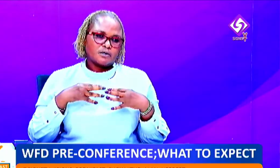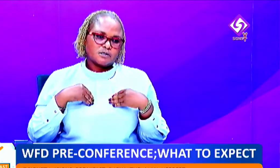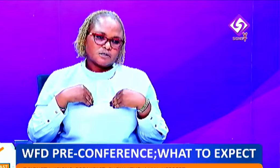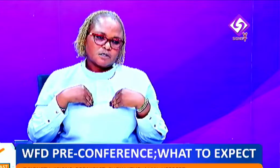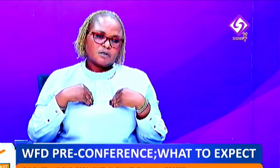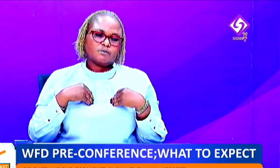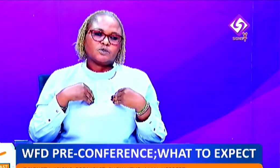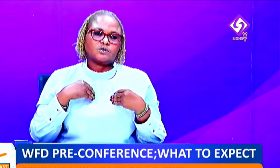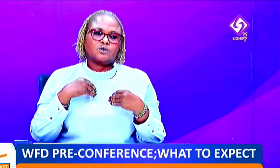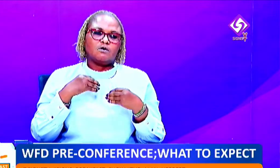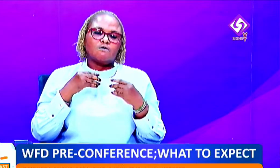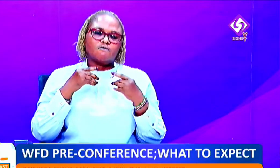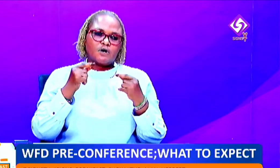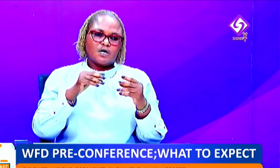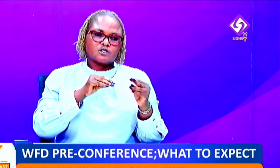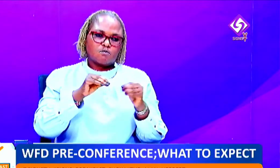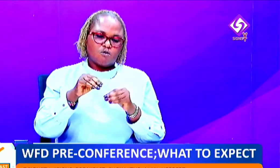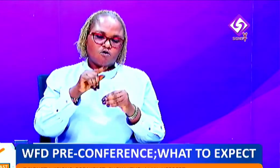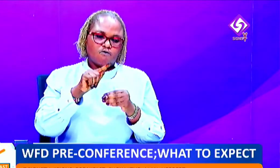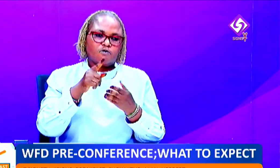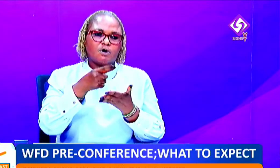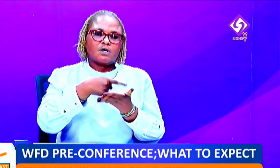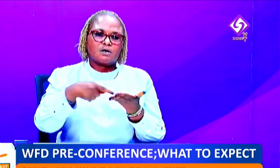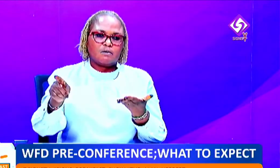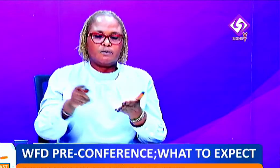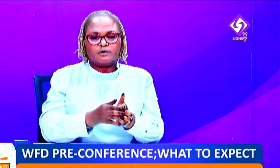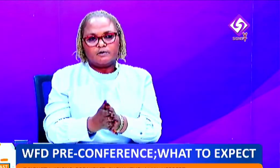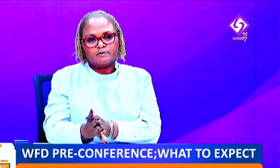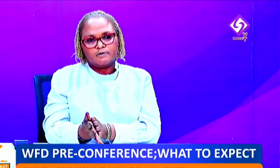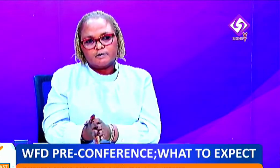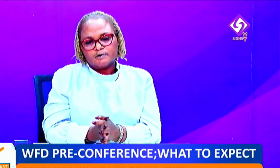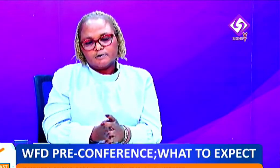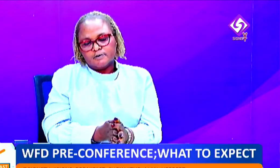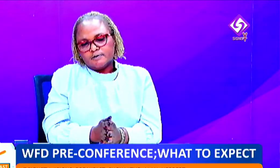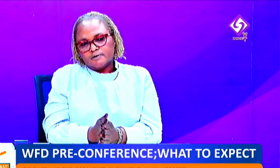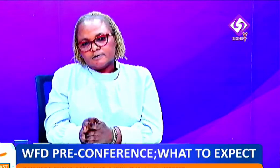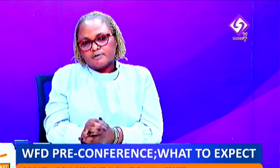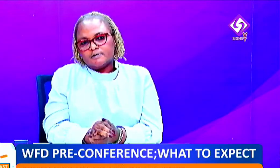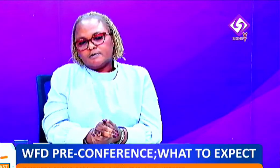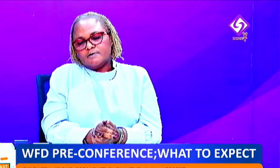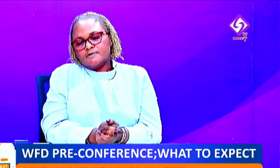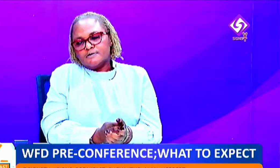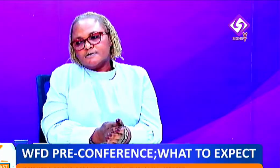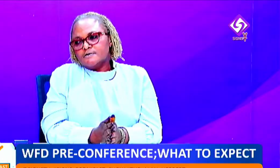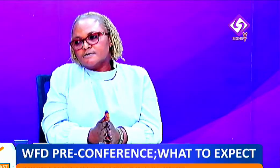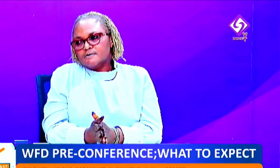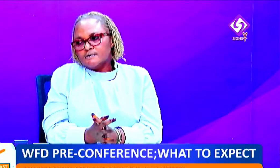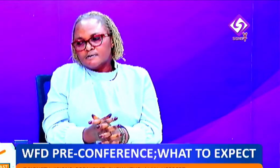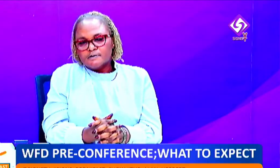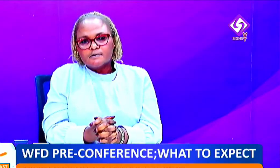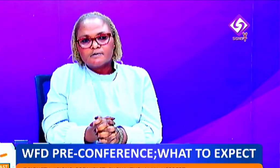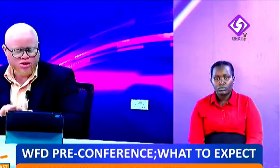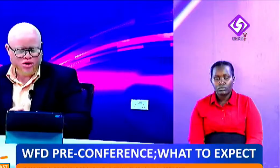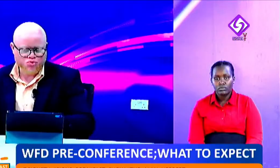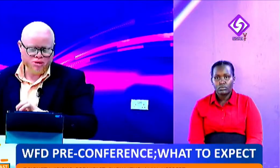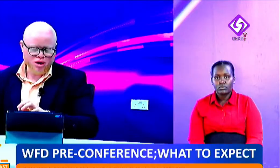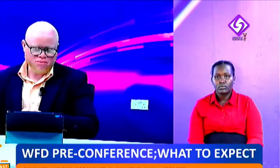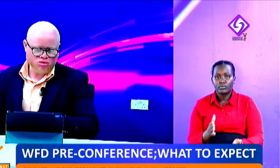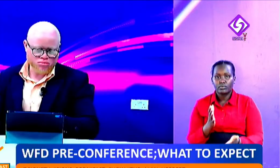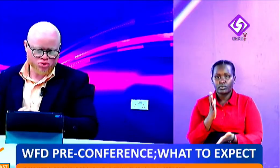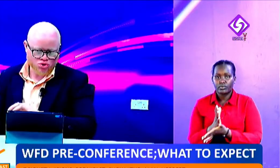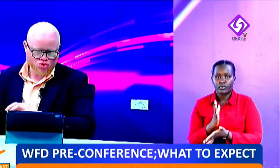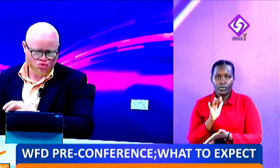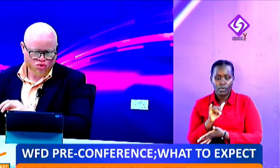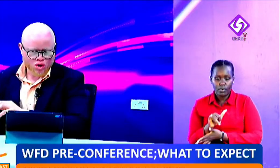has listened to a plea and has accepted to fast track the approval, but we are still waiting. Yeah, indeed. That would be a